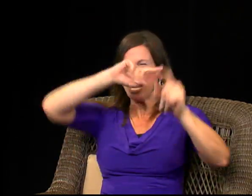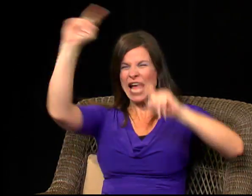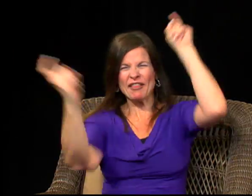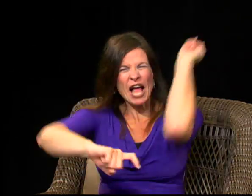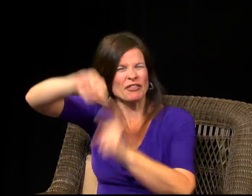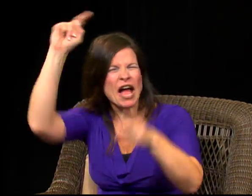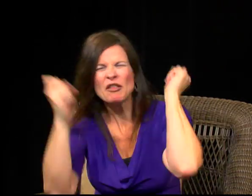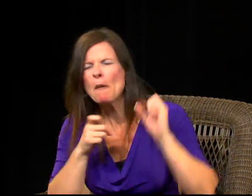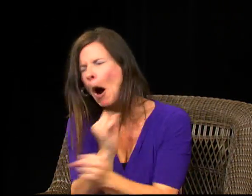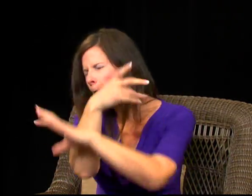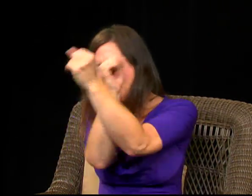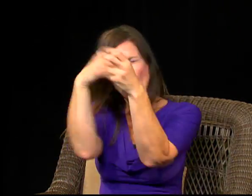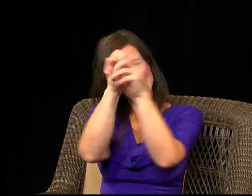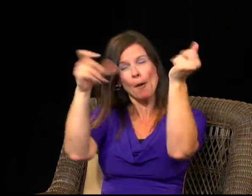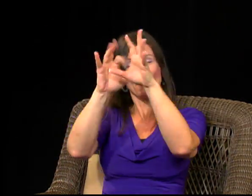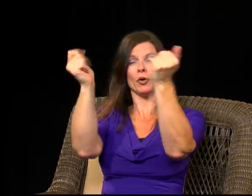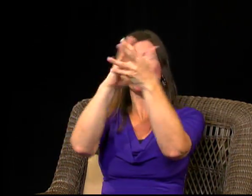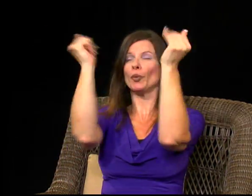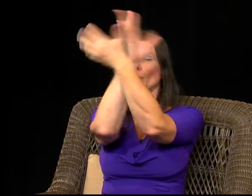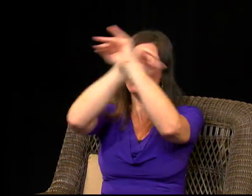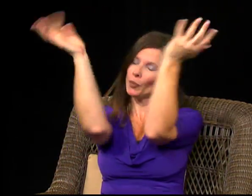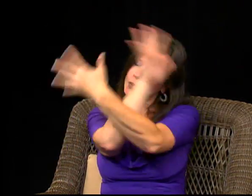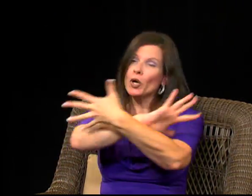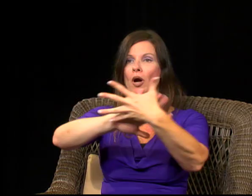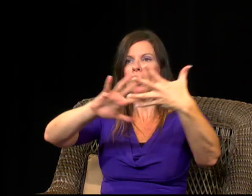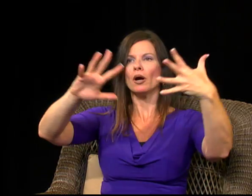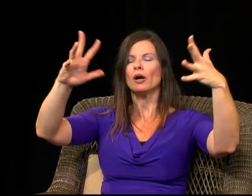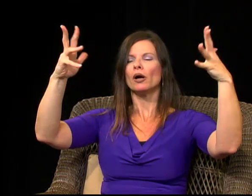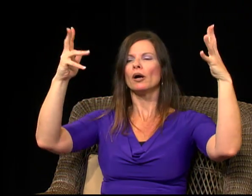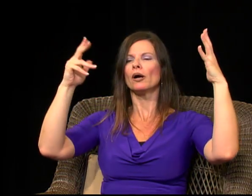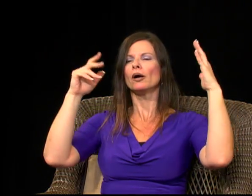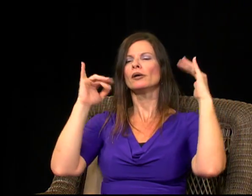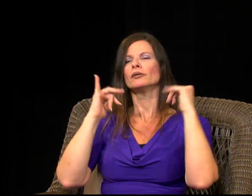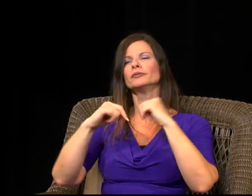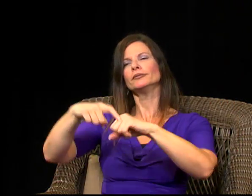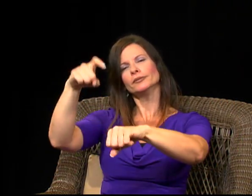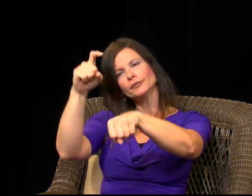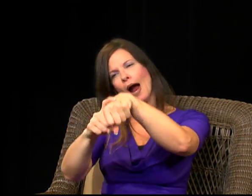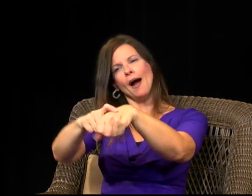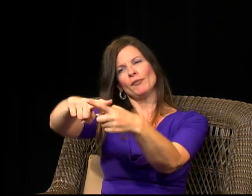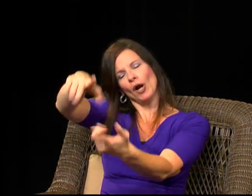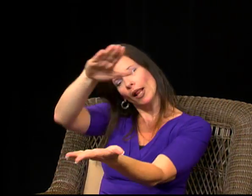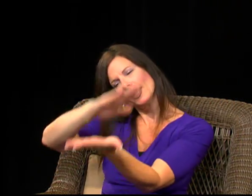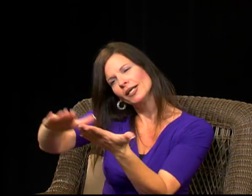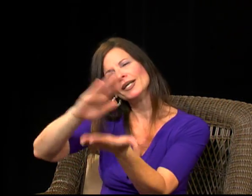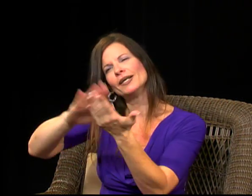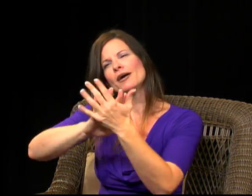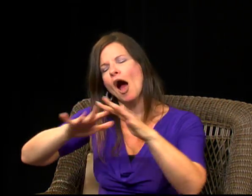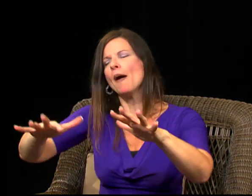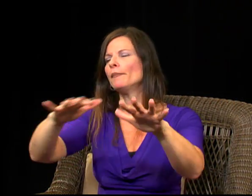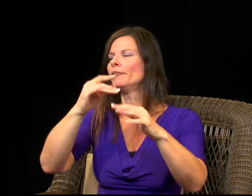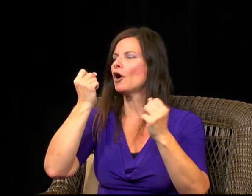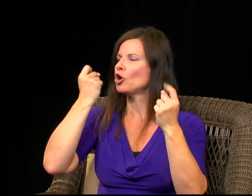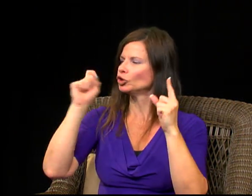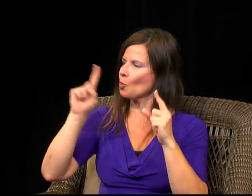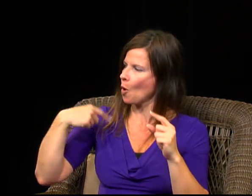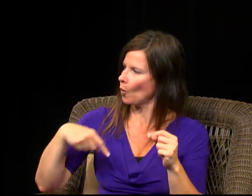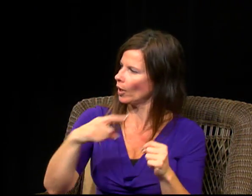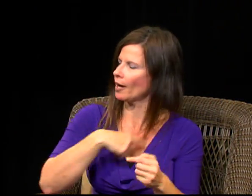the hurricane of issues and problems, everything is, it's time to clean it